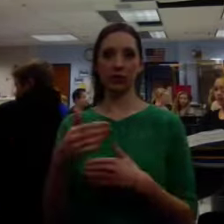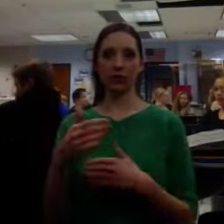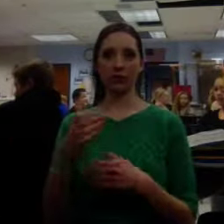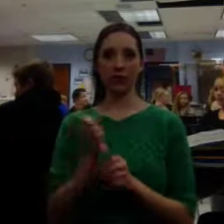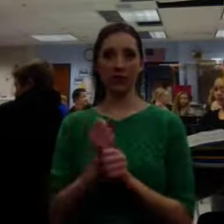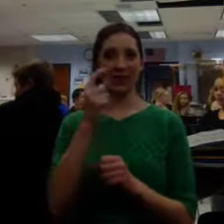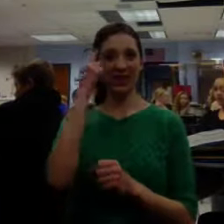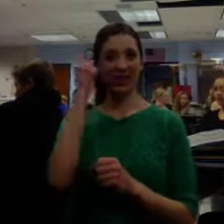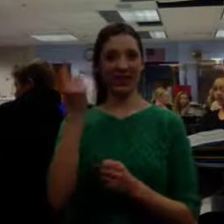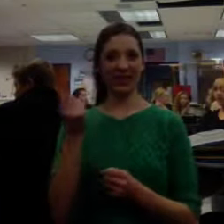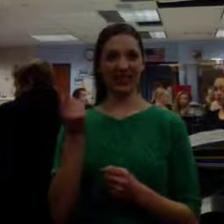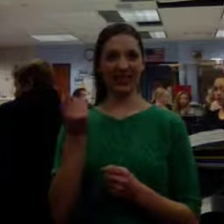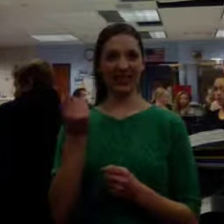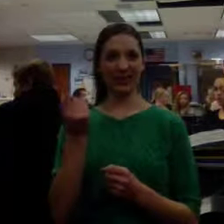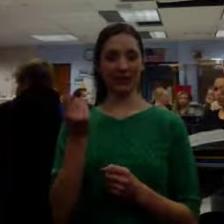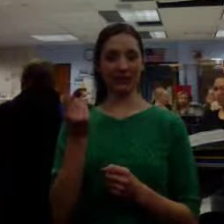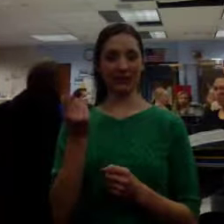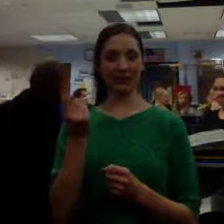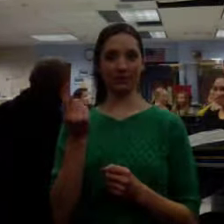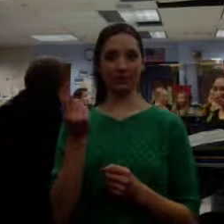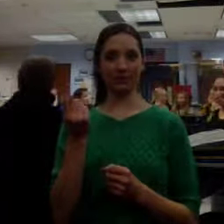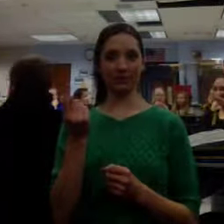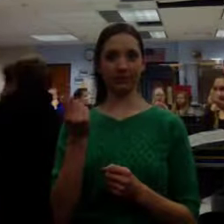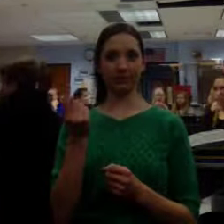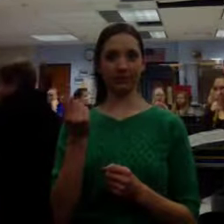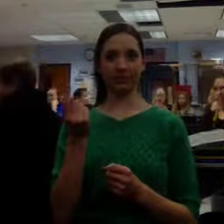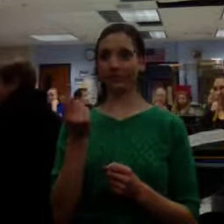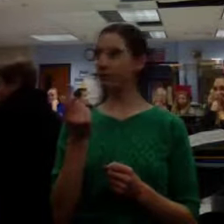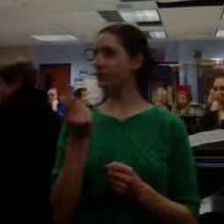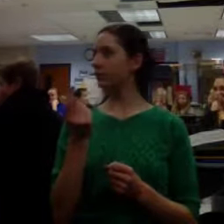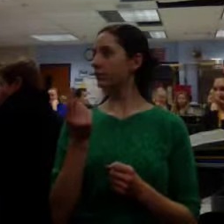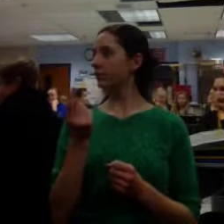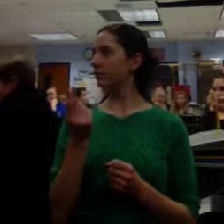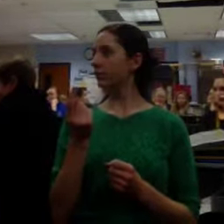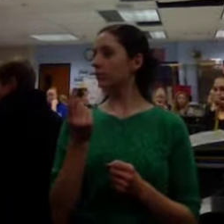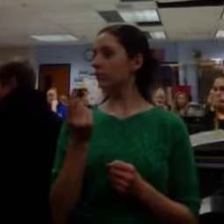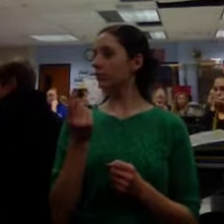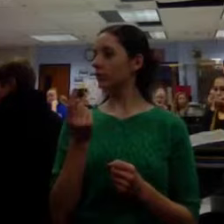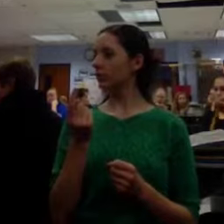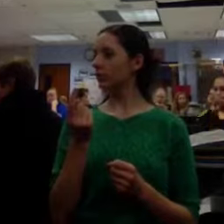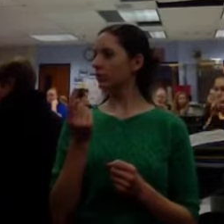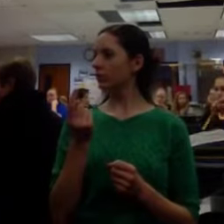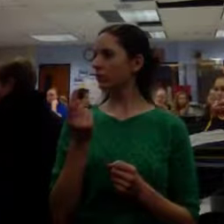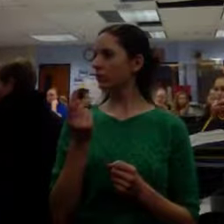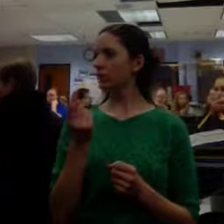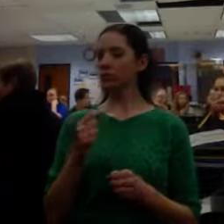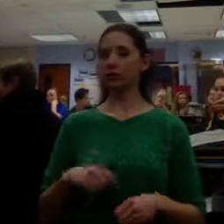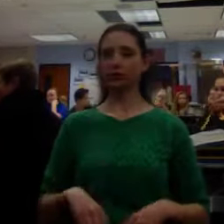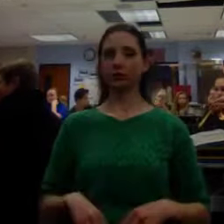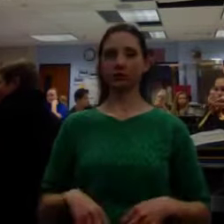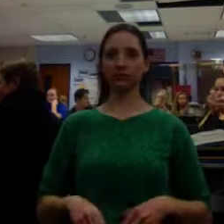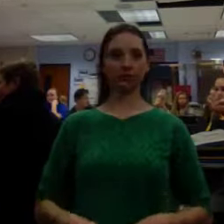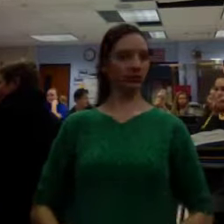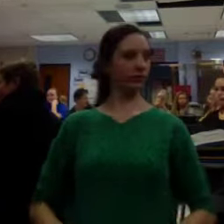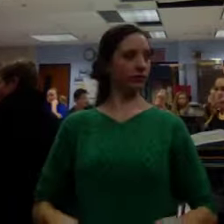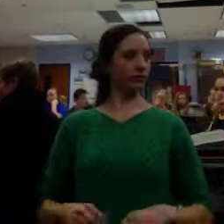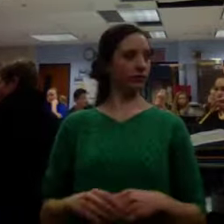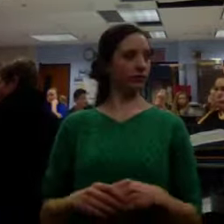starter, generally we'll have them like in these stations. So as you come back, if somebody's in your station because you're doing a toast start